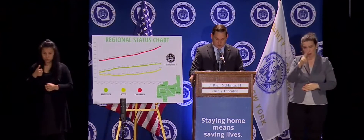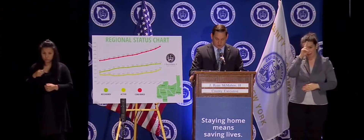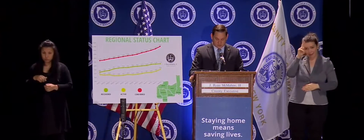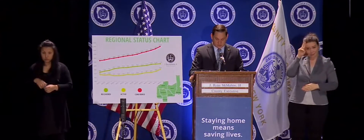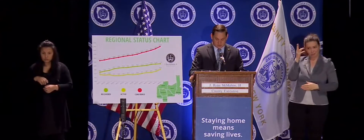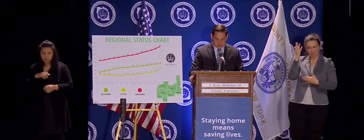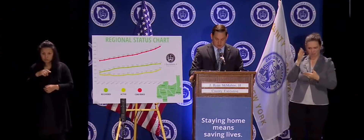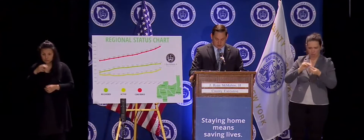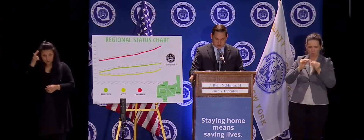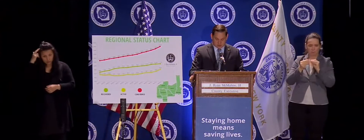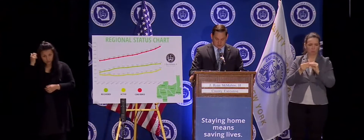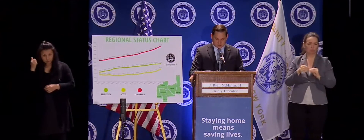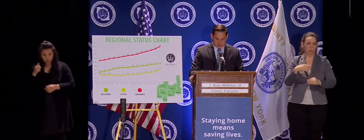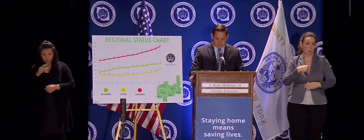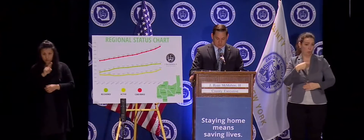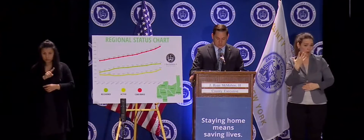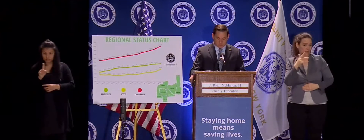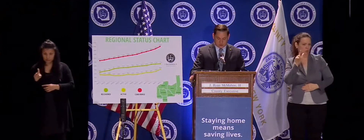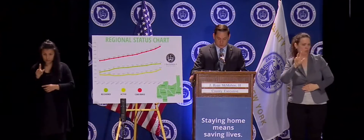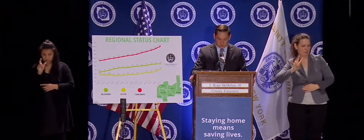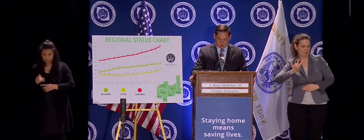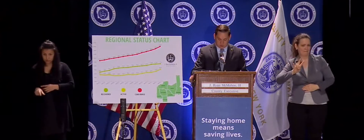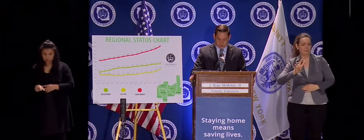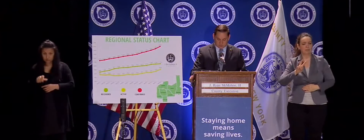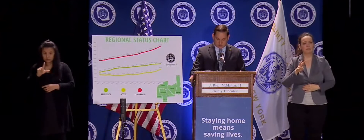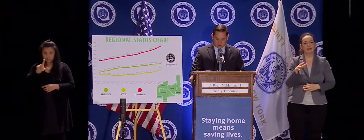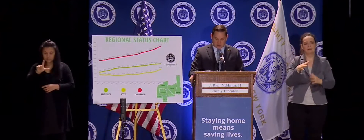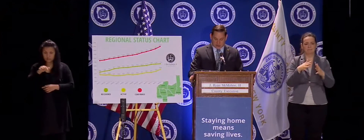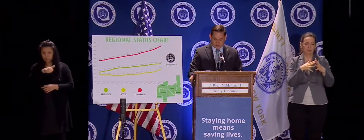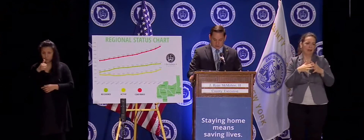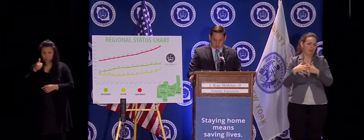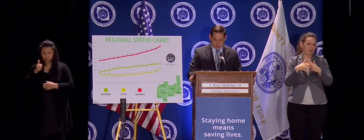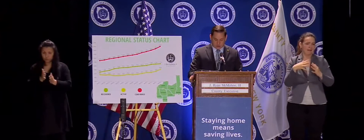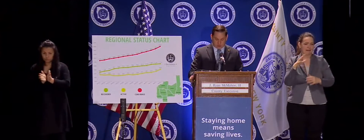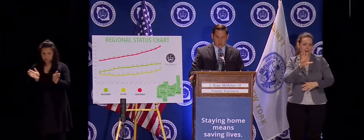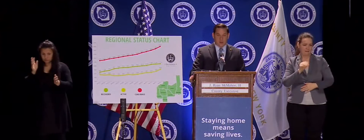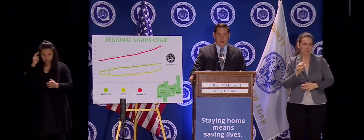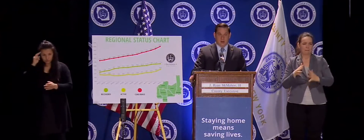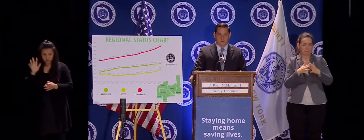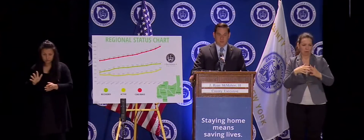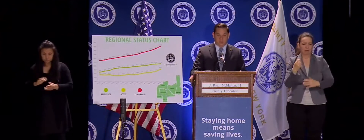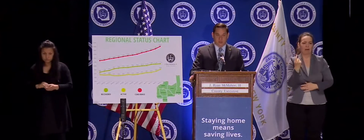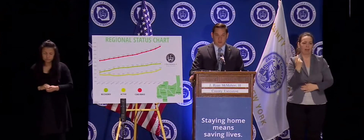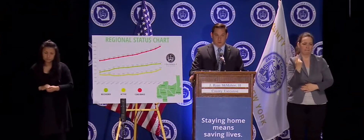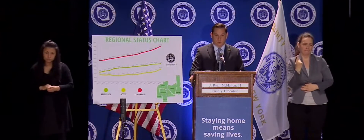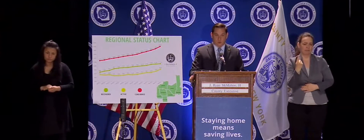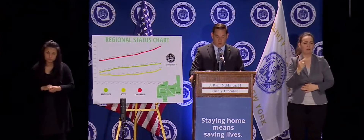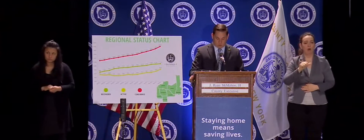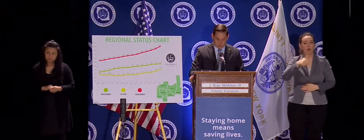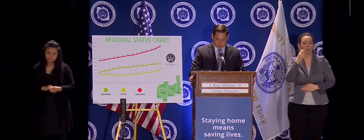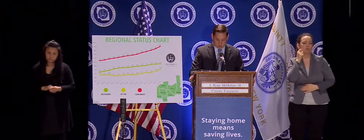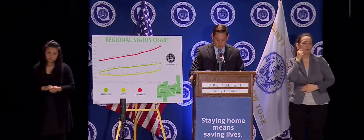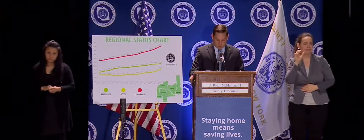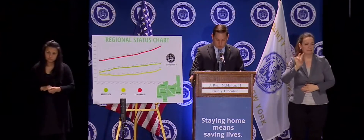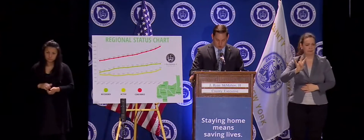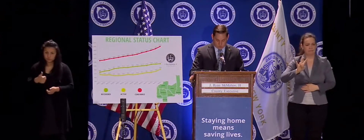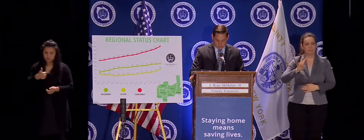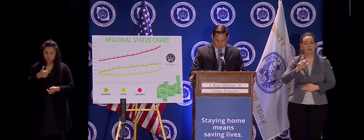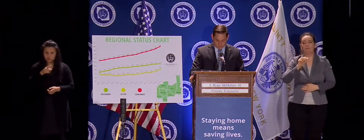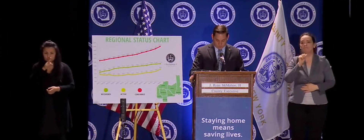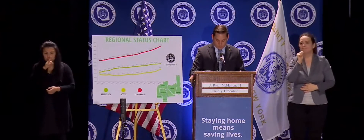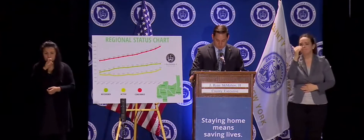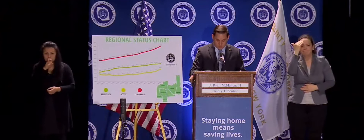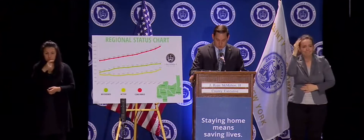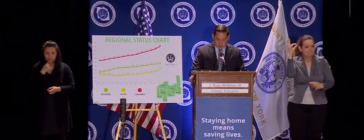of another race, and 6 individuals that have either declined to share their information or we don't know.